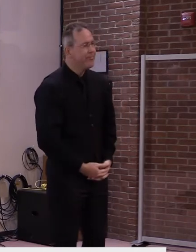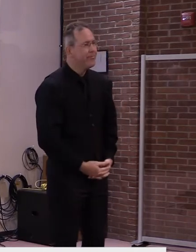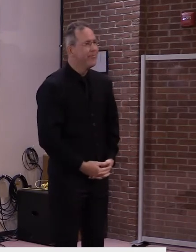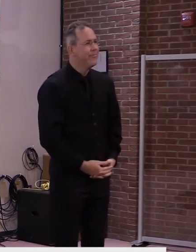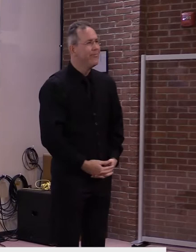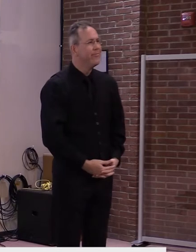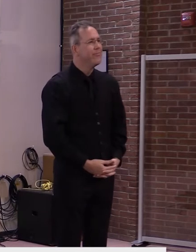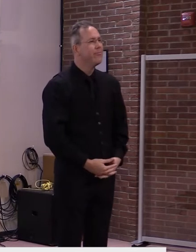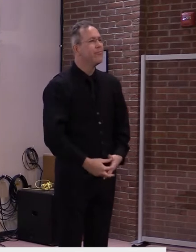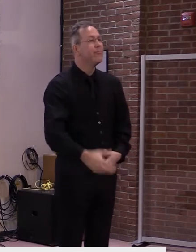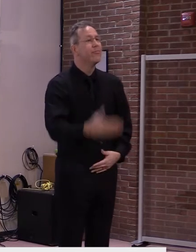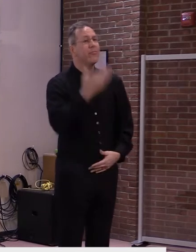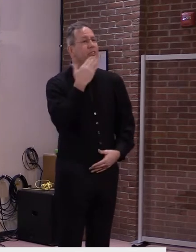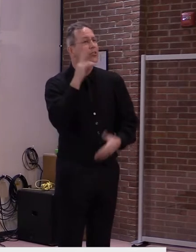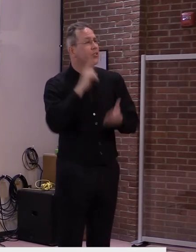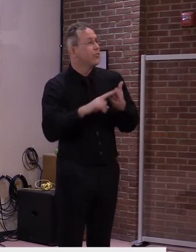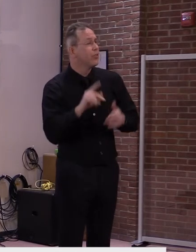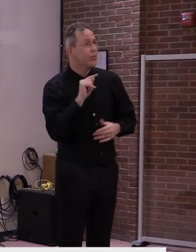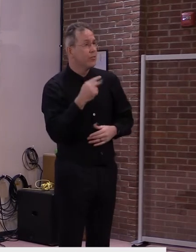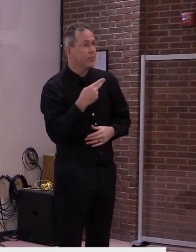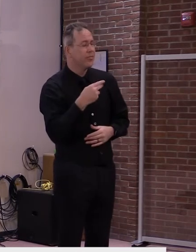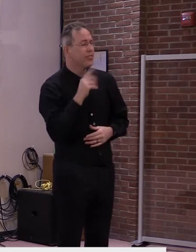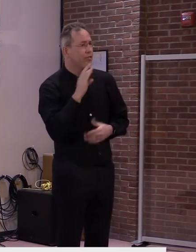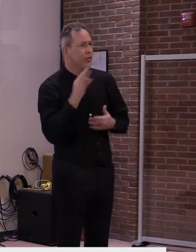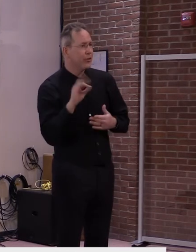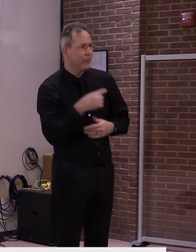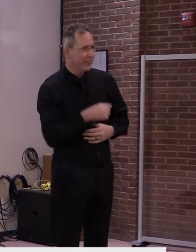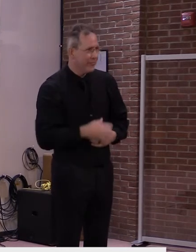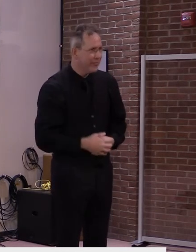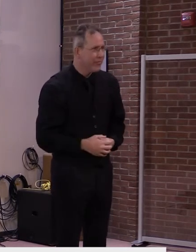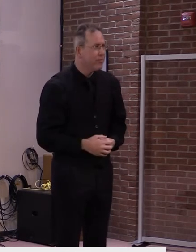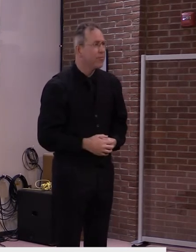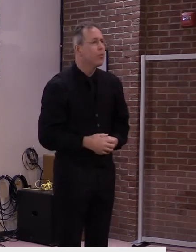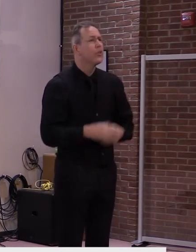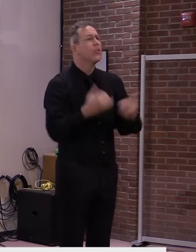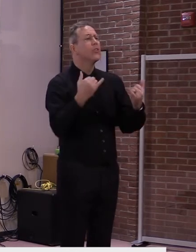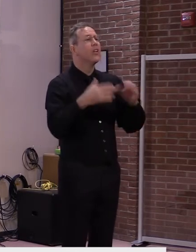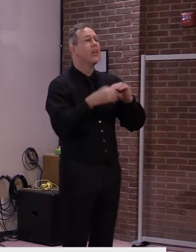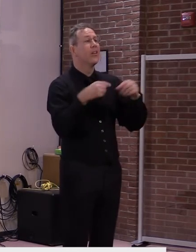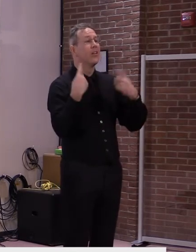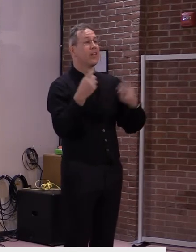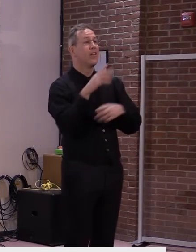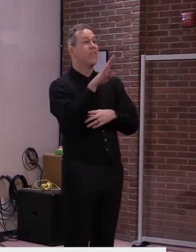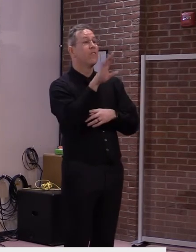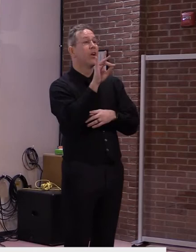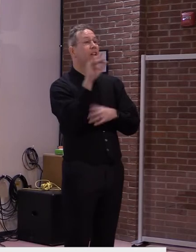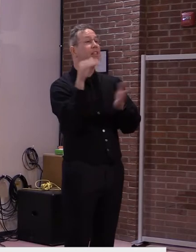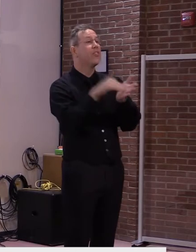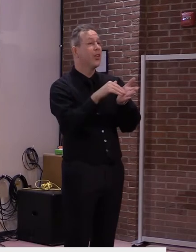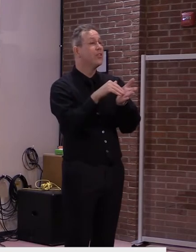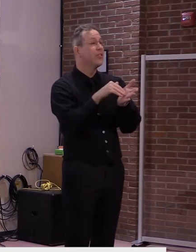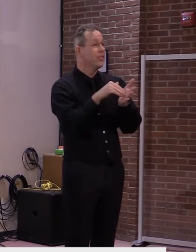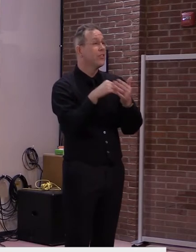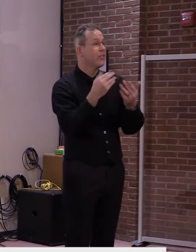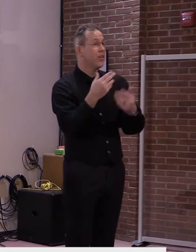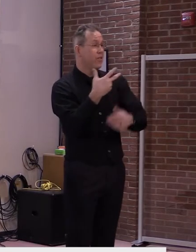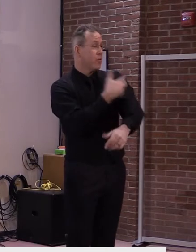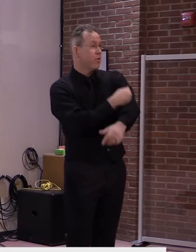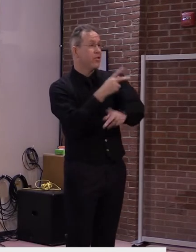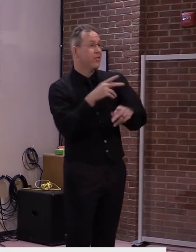Thank you, Secretary French. As of today, over 48,000 Vermonters have received vaccines.